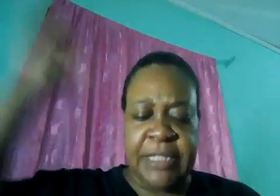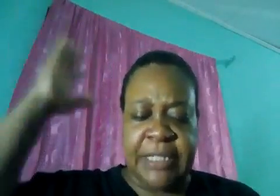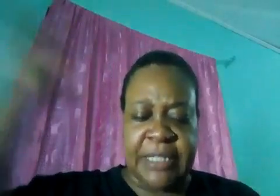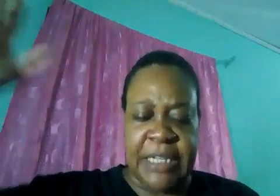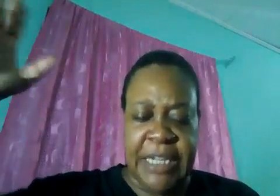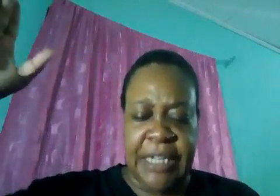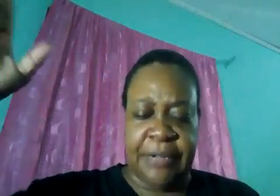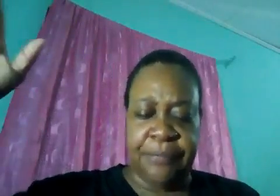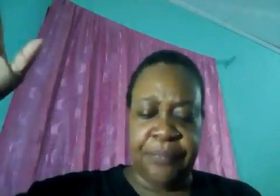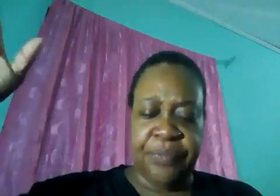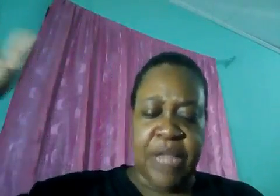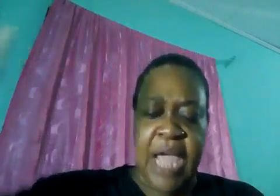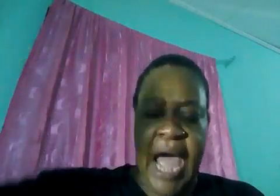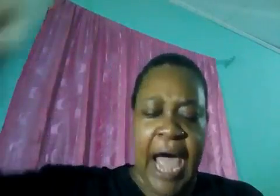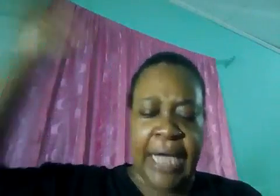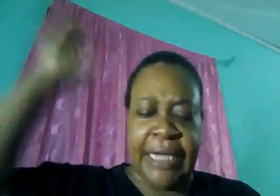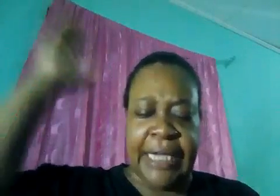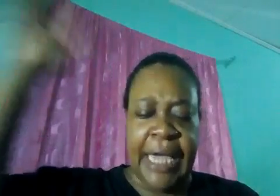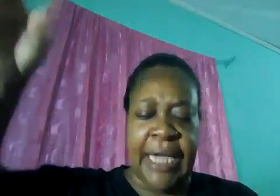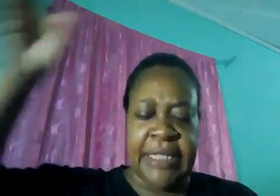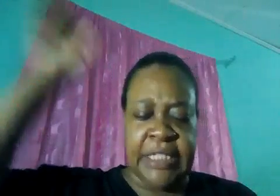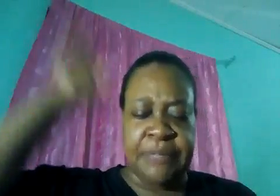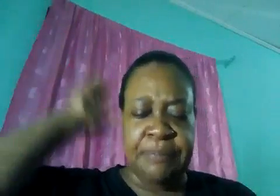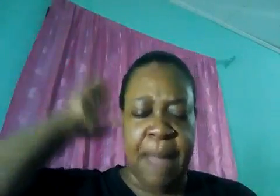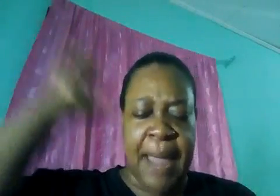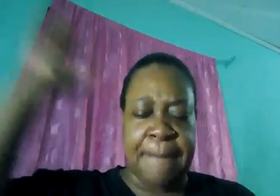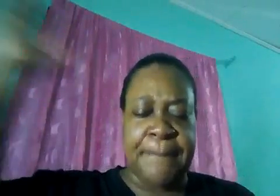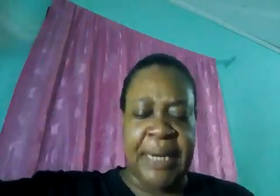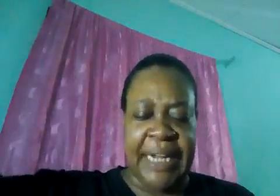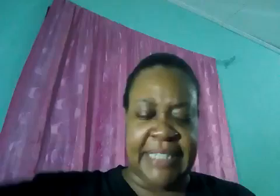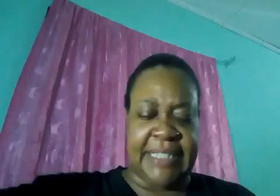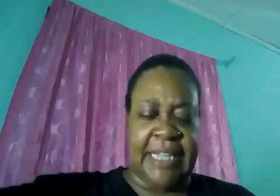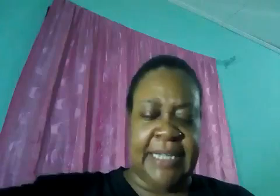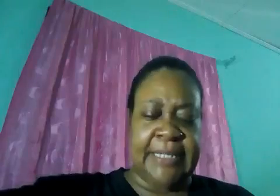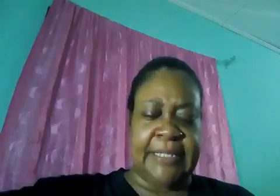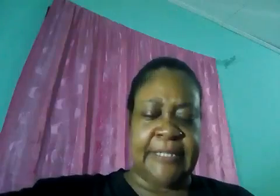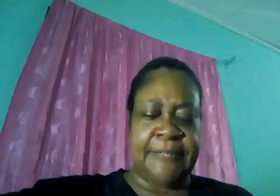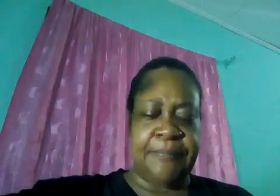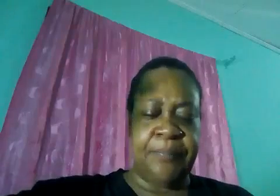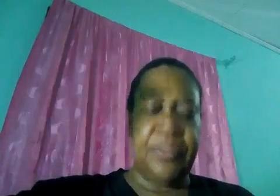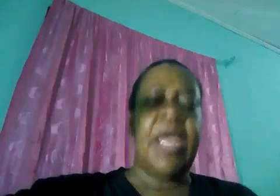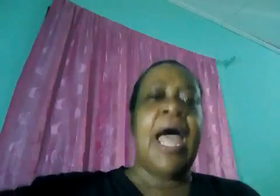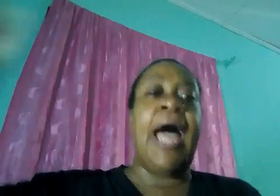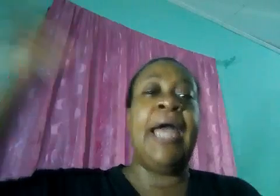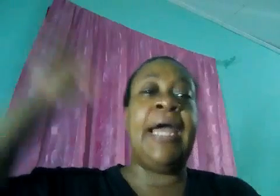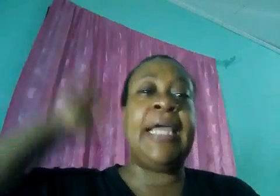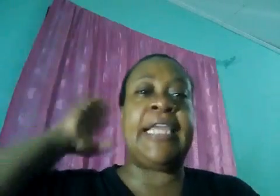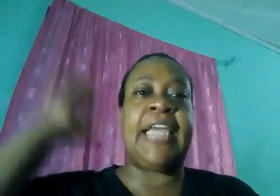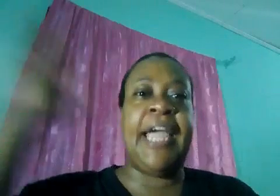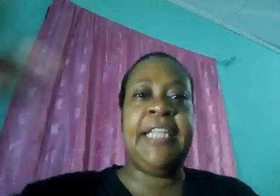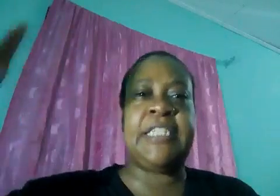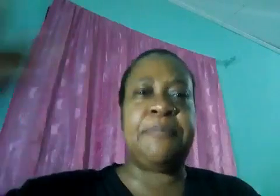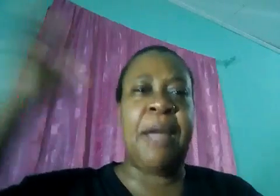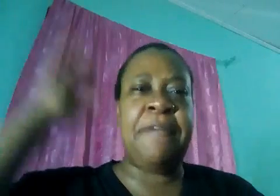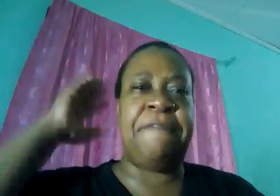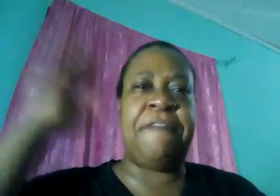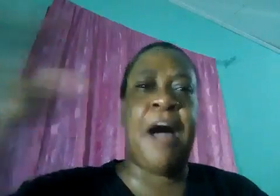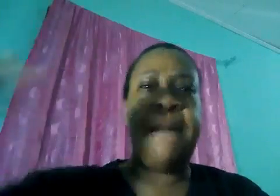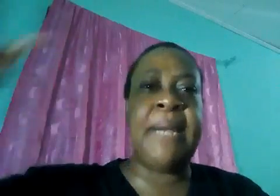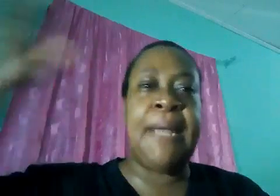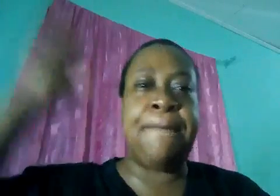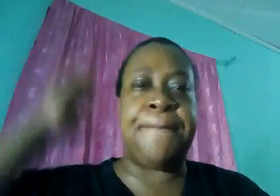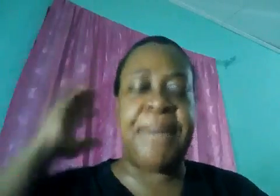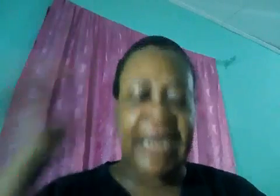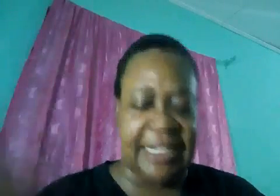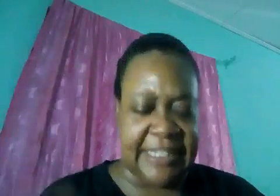Sea against my blessings and against my family